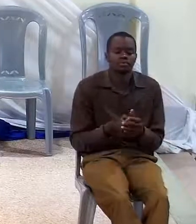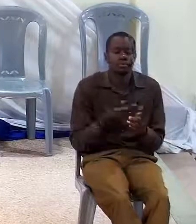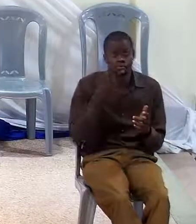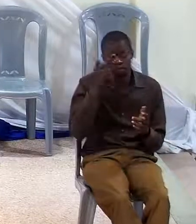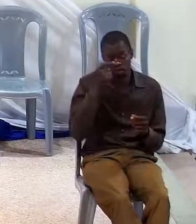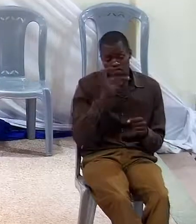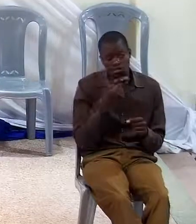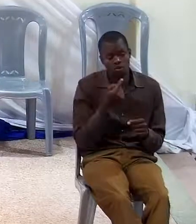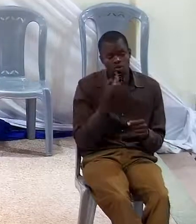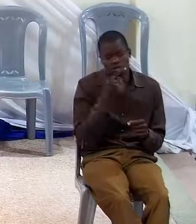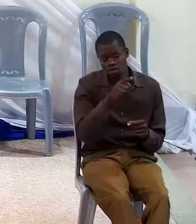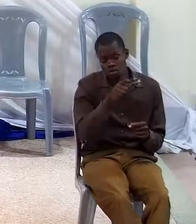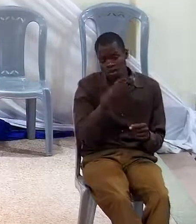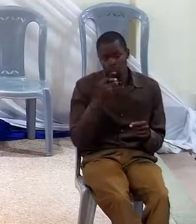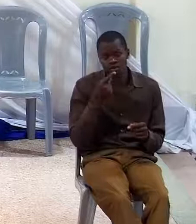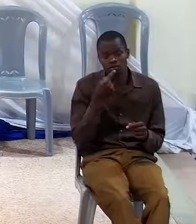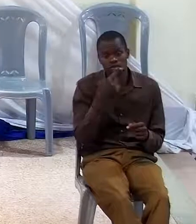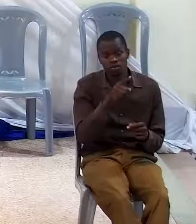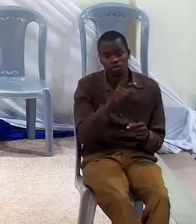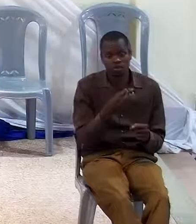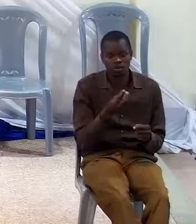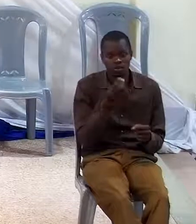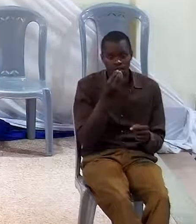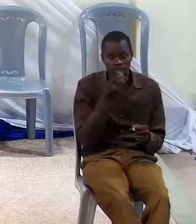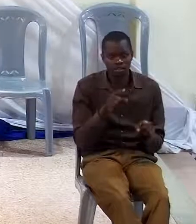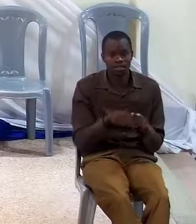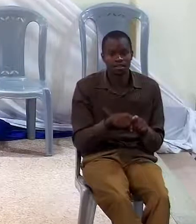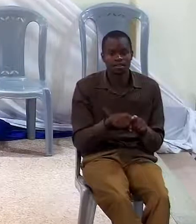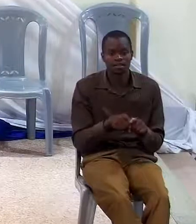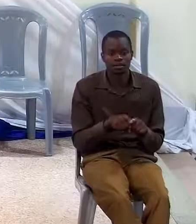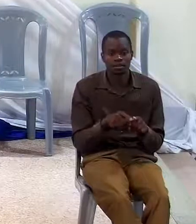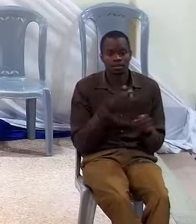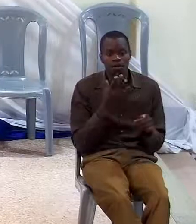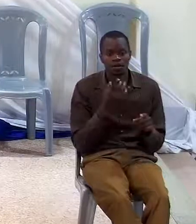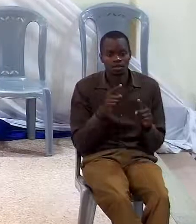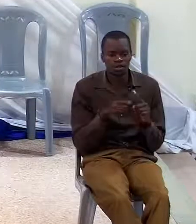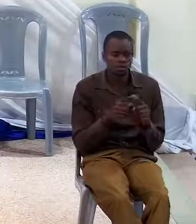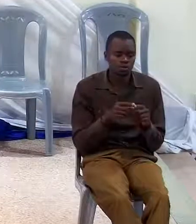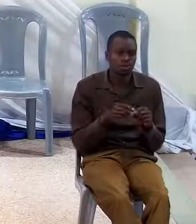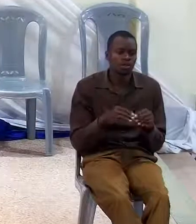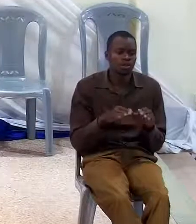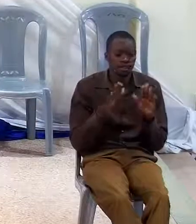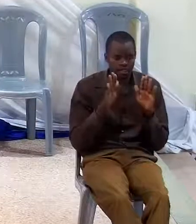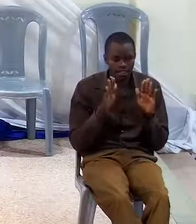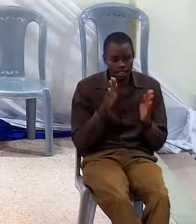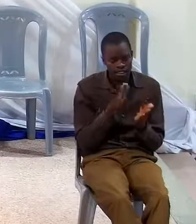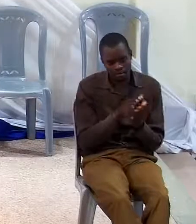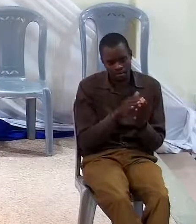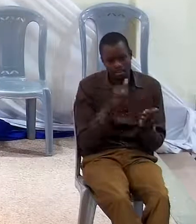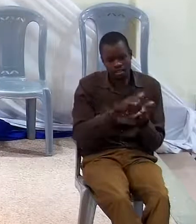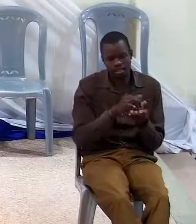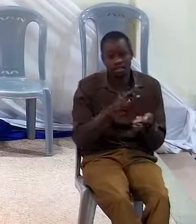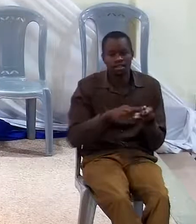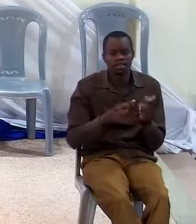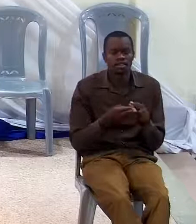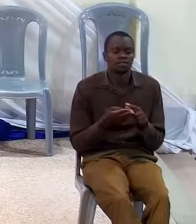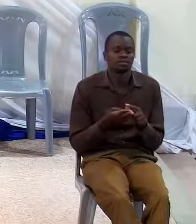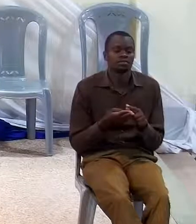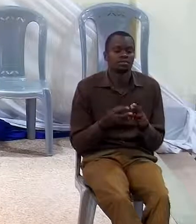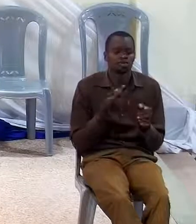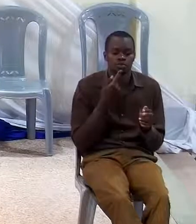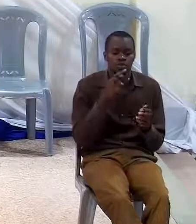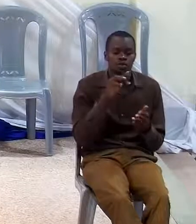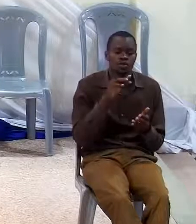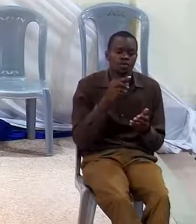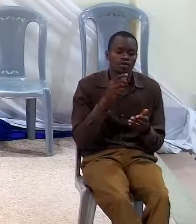is eating it, and you want to maintain that relationship. So then, after